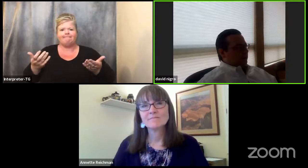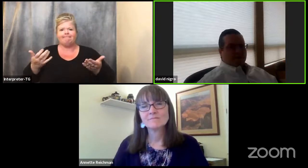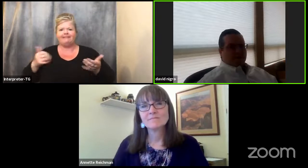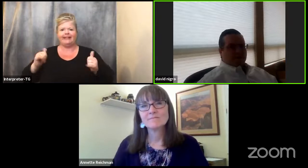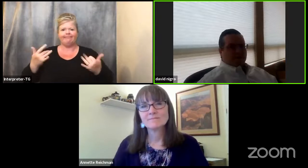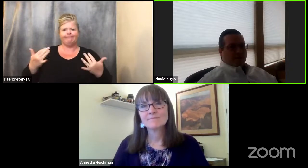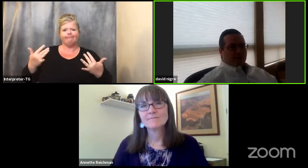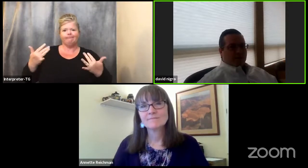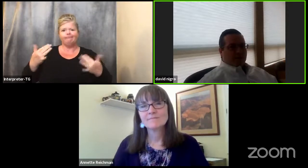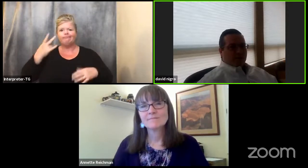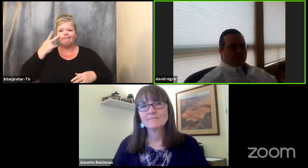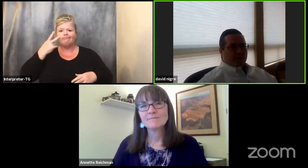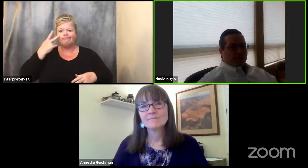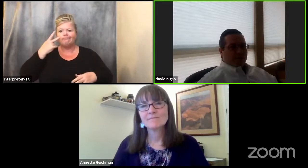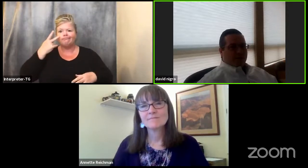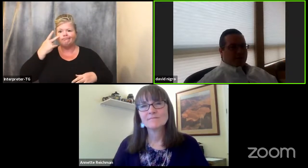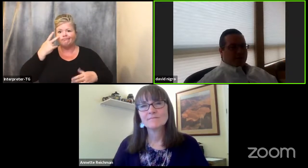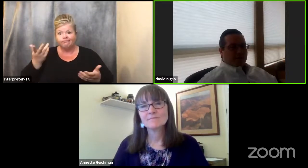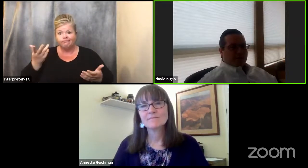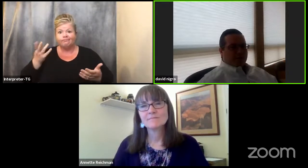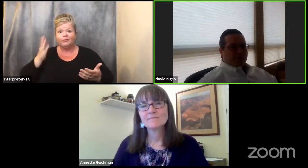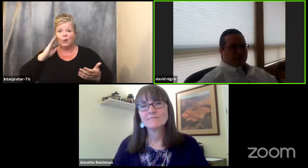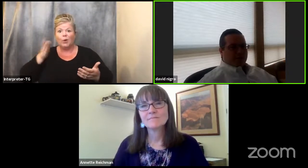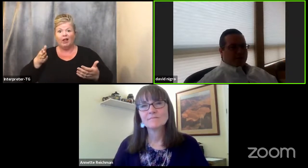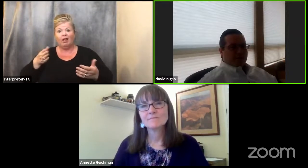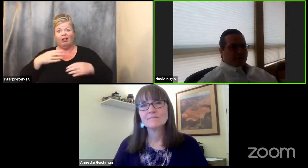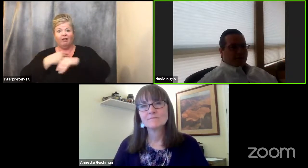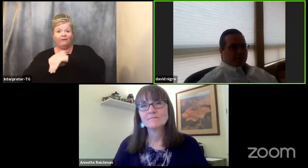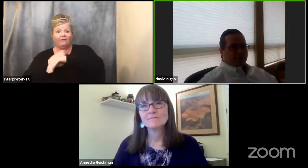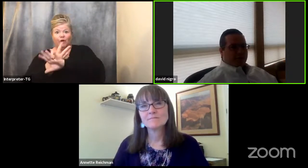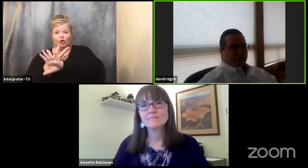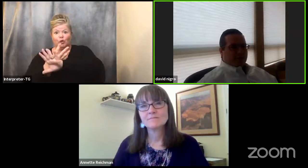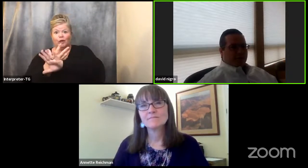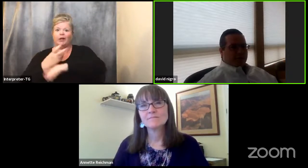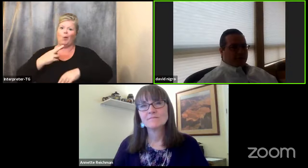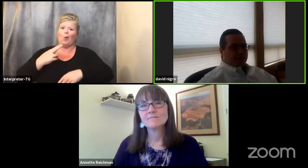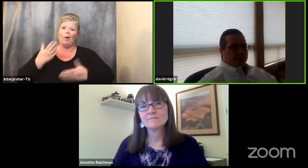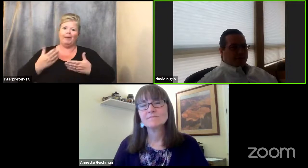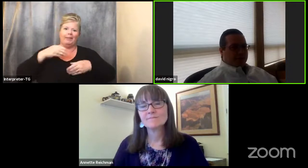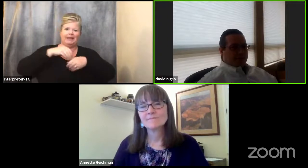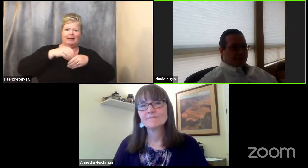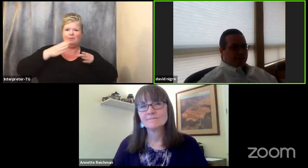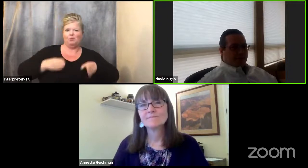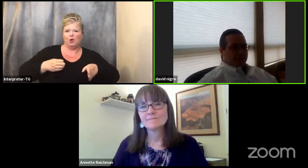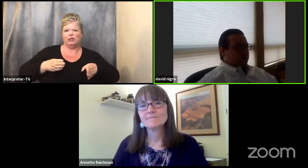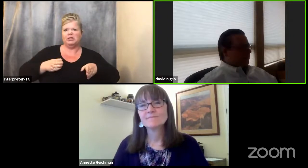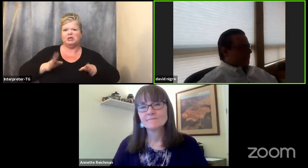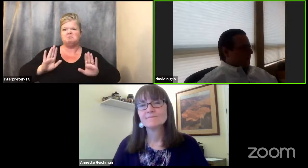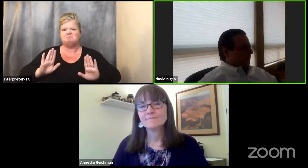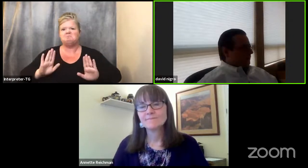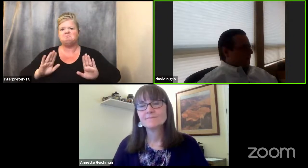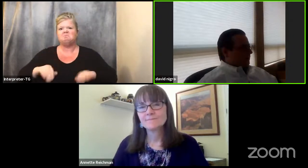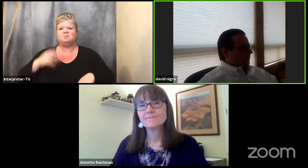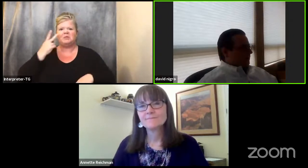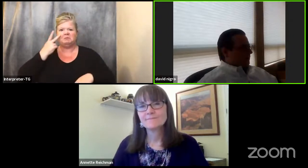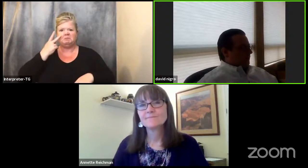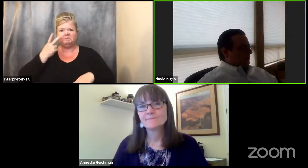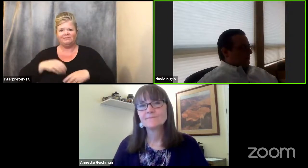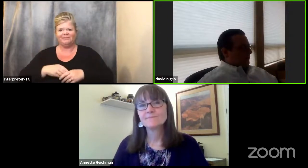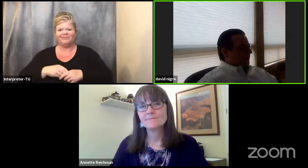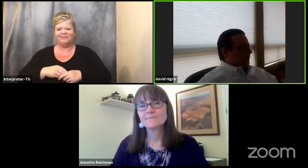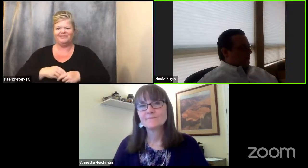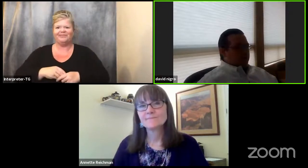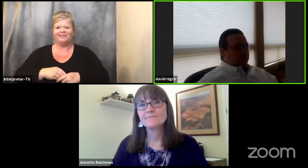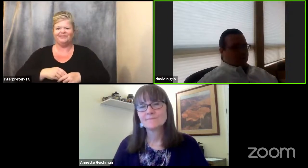point, whether we're going to be doing it virtually or doing it, in person as originally planned.